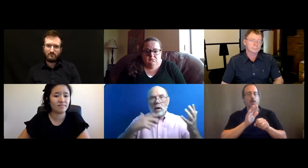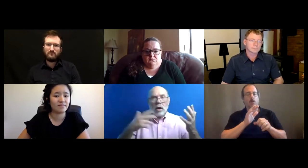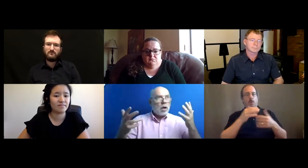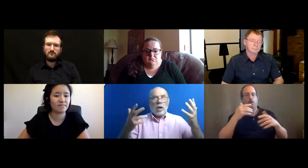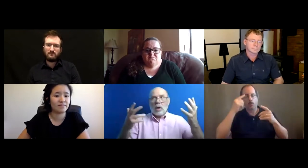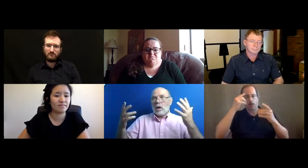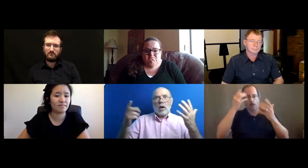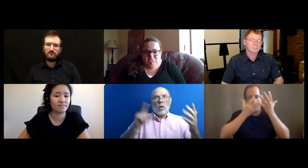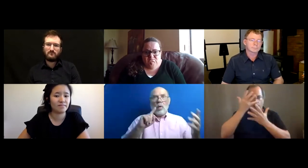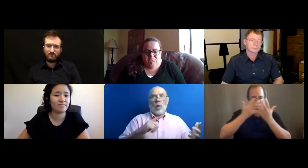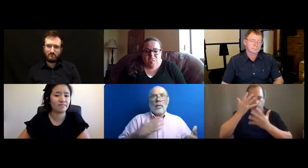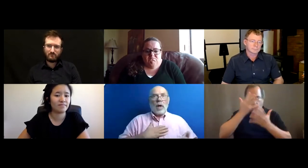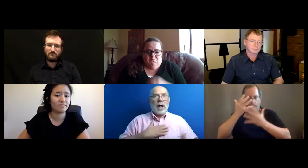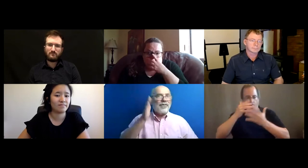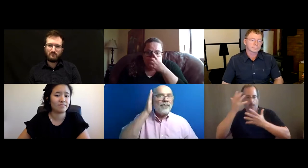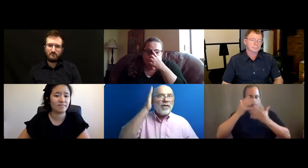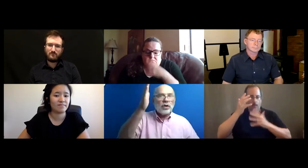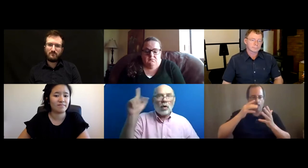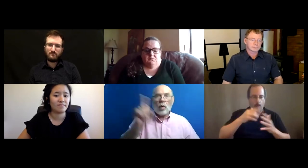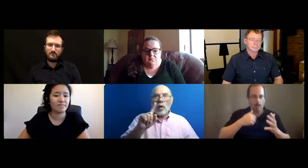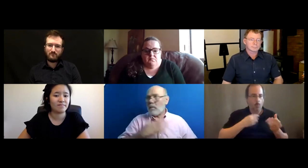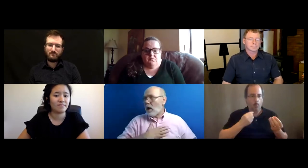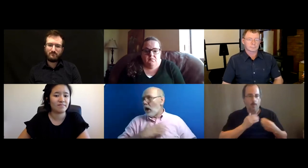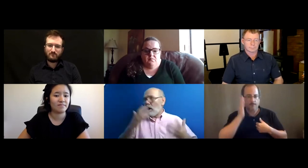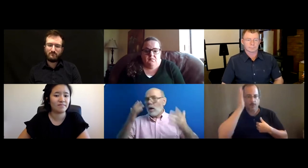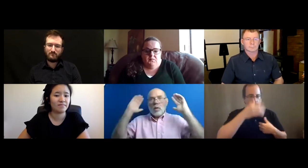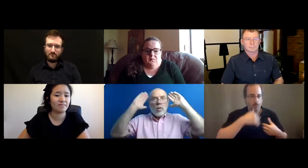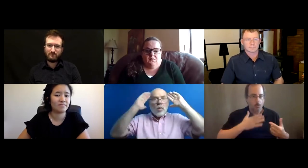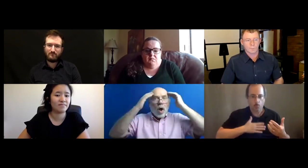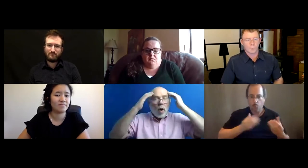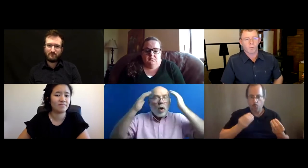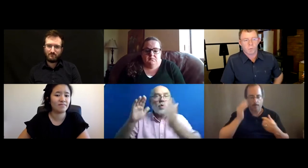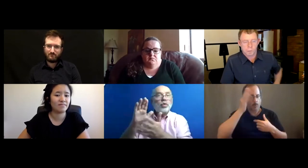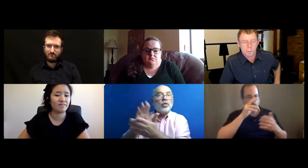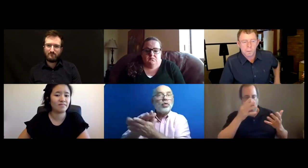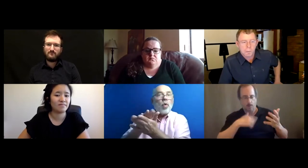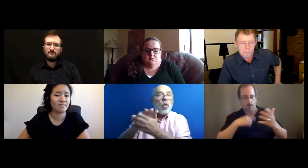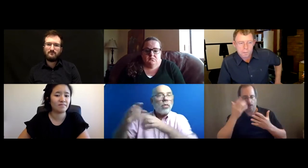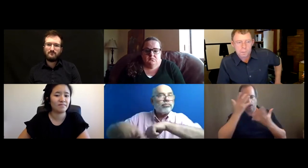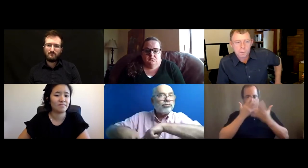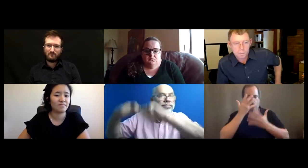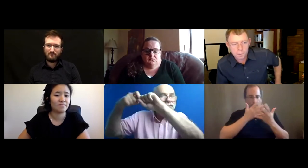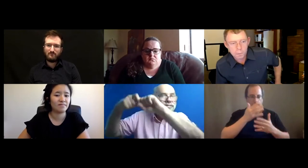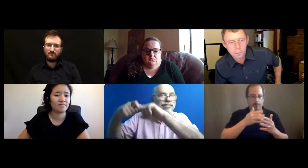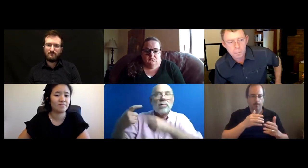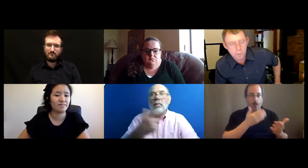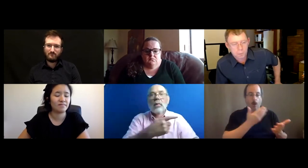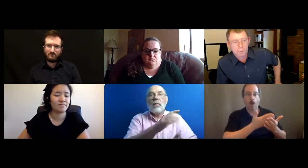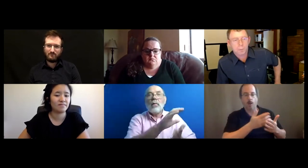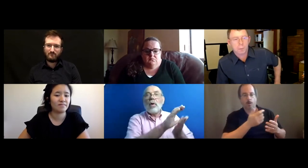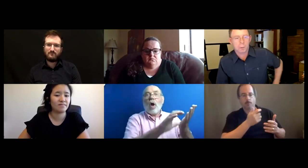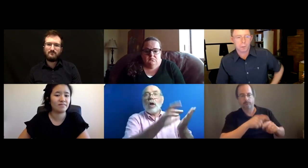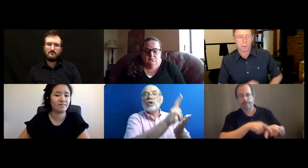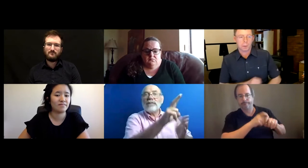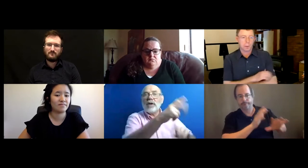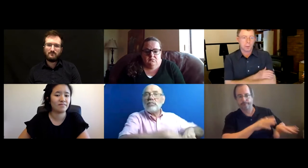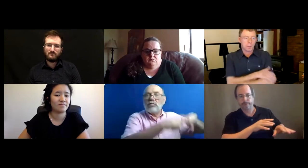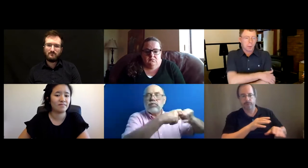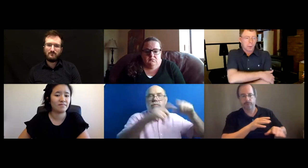COVID in and of itself created a lot of distress and uncertainty about individuals' futures.